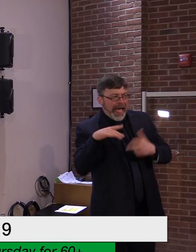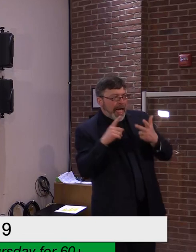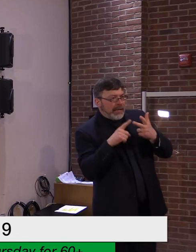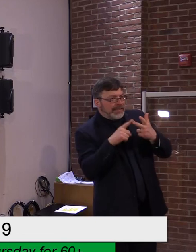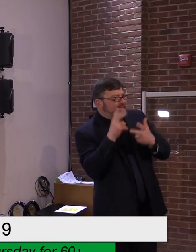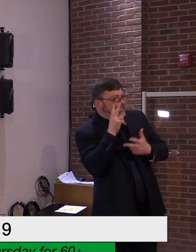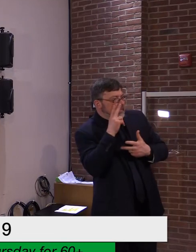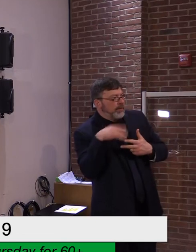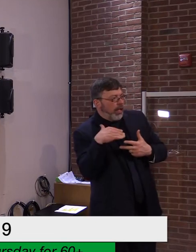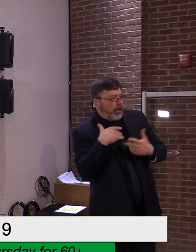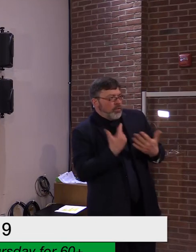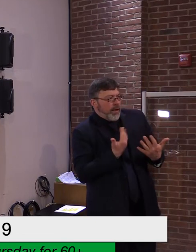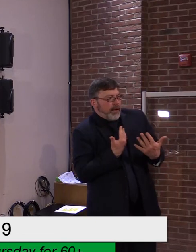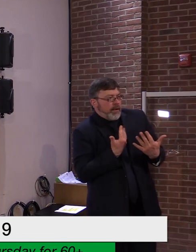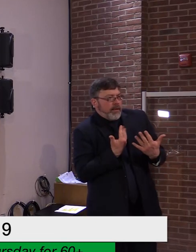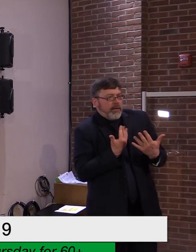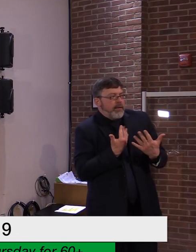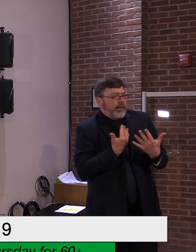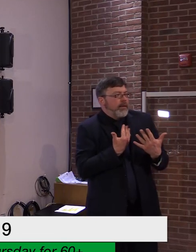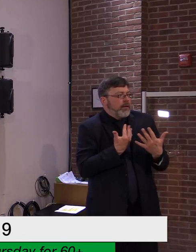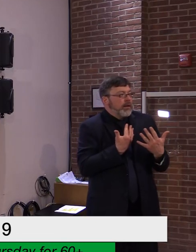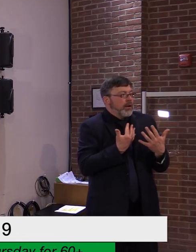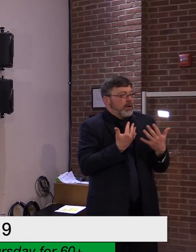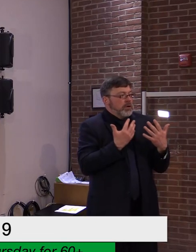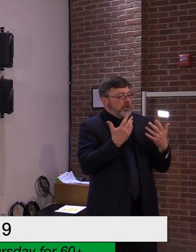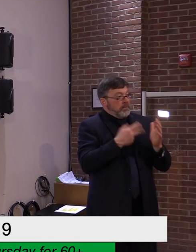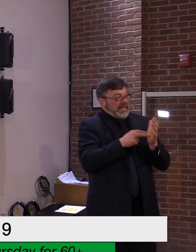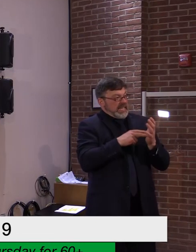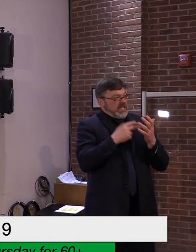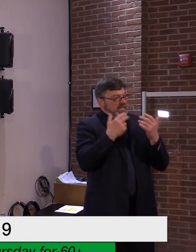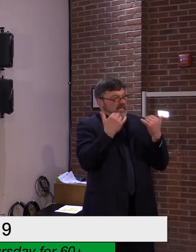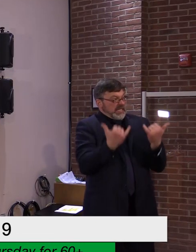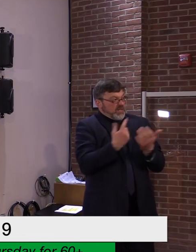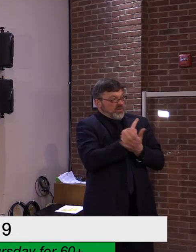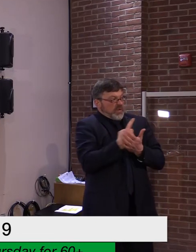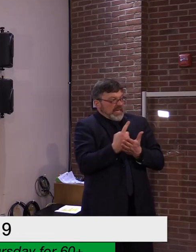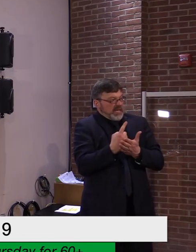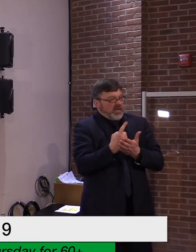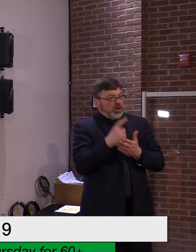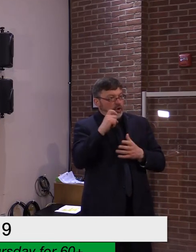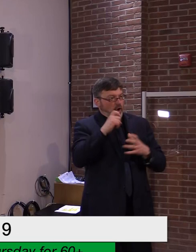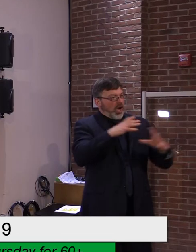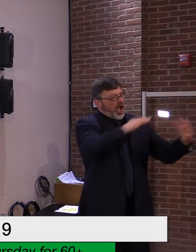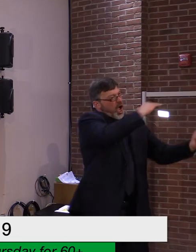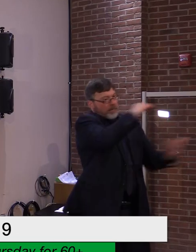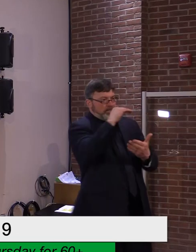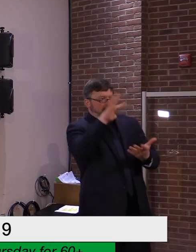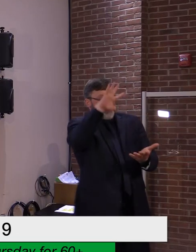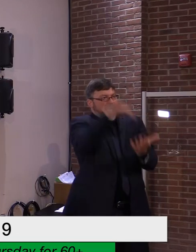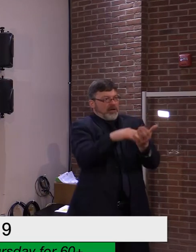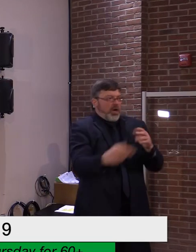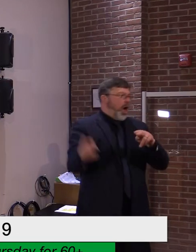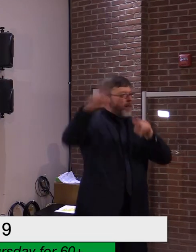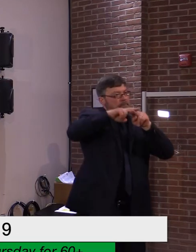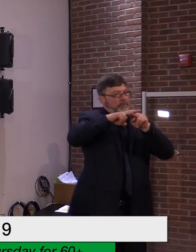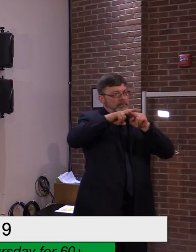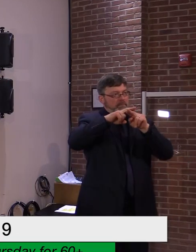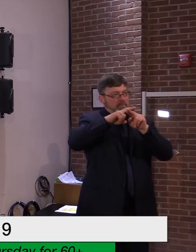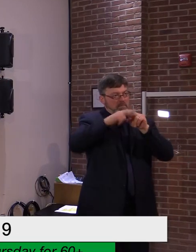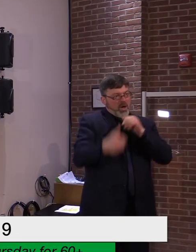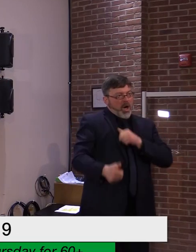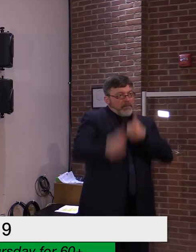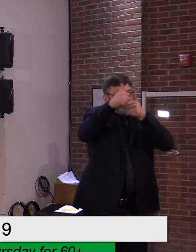more doses this week than last week. So that's great news for us. When you add it all up, I